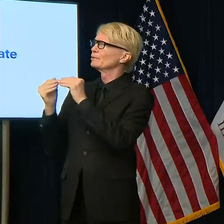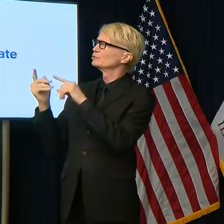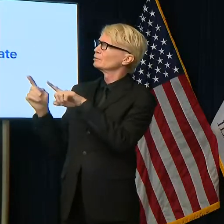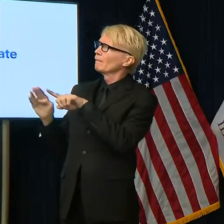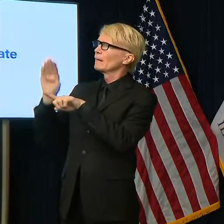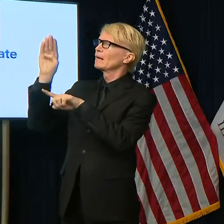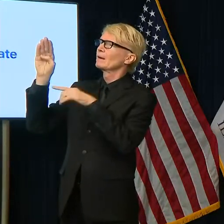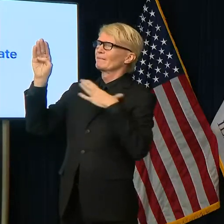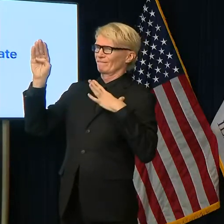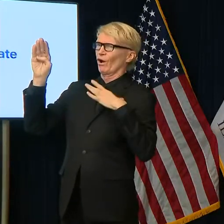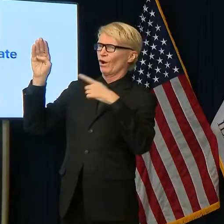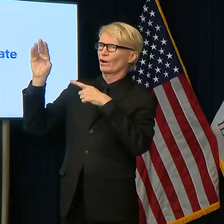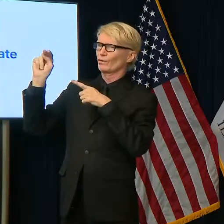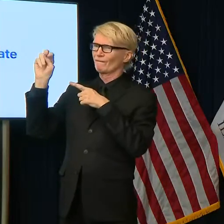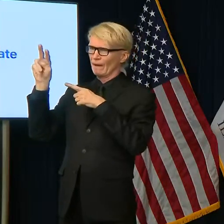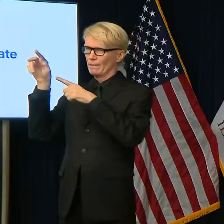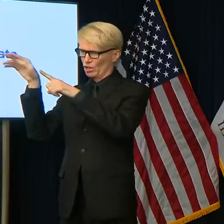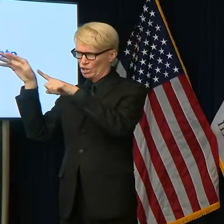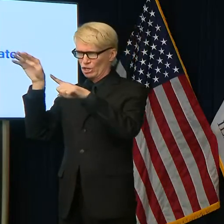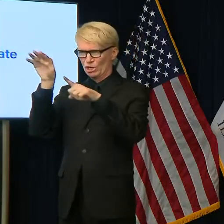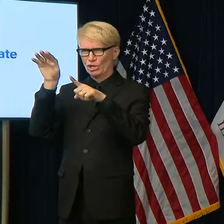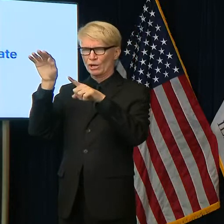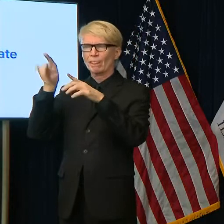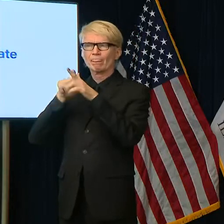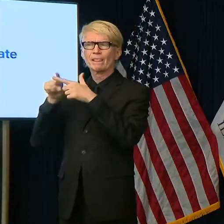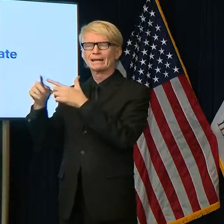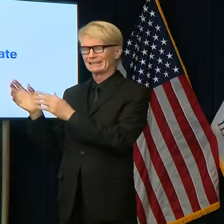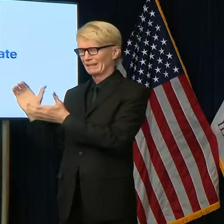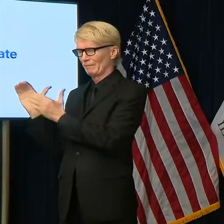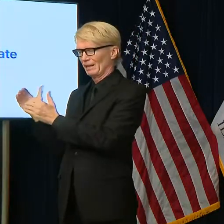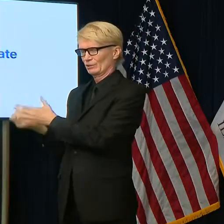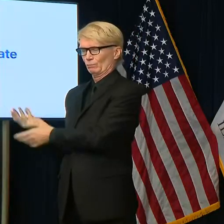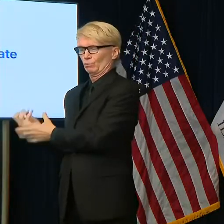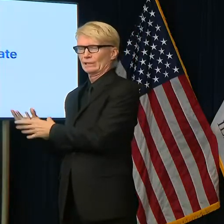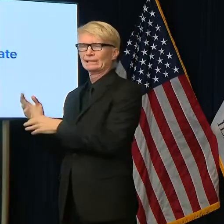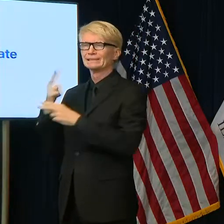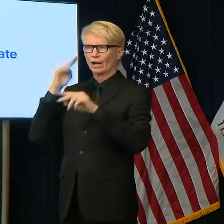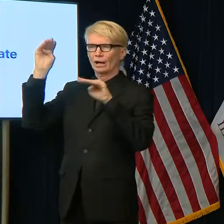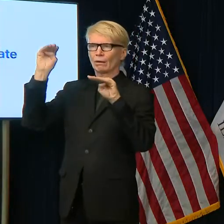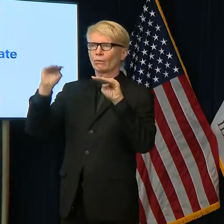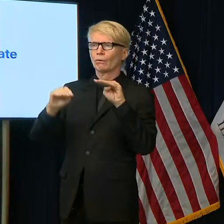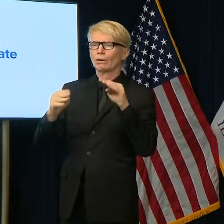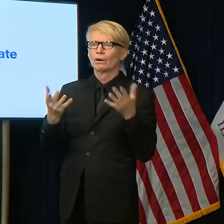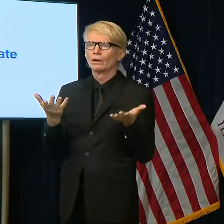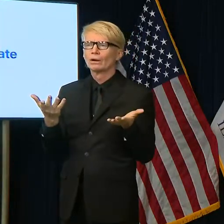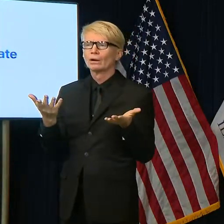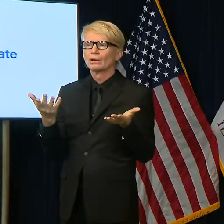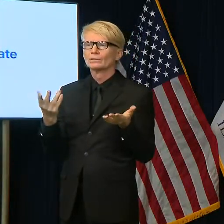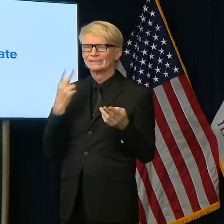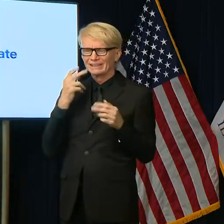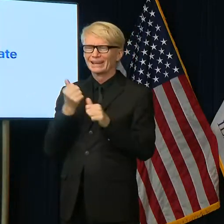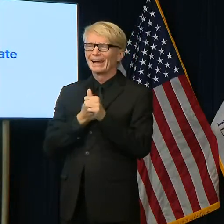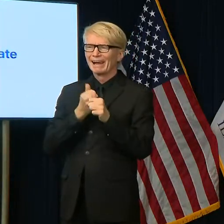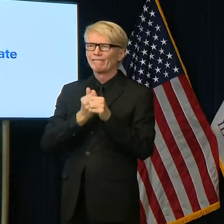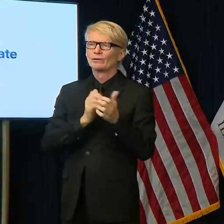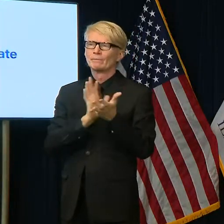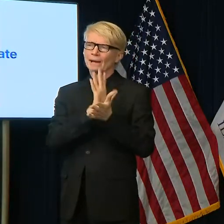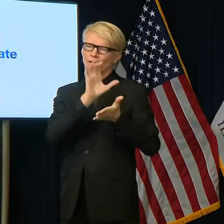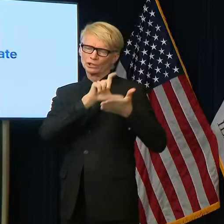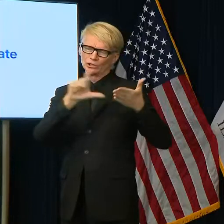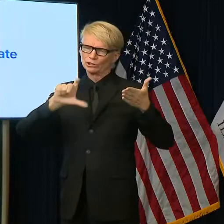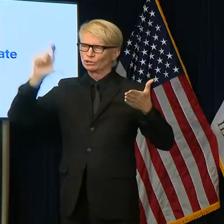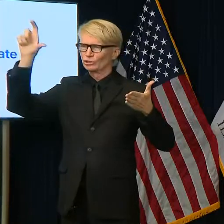we began coming down again, just like in the spring. You can see it on every one of the charts that we